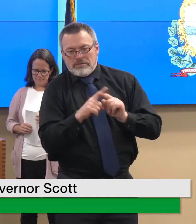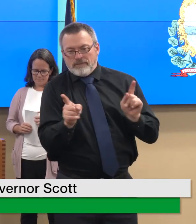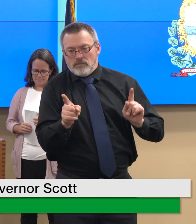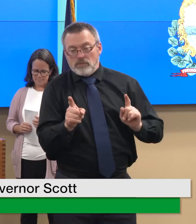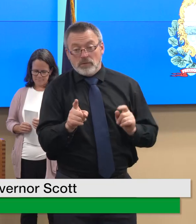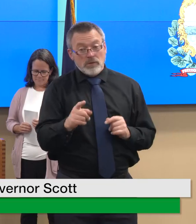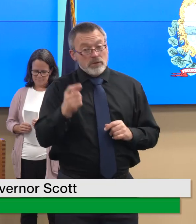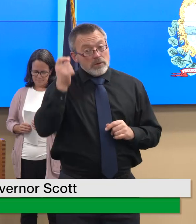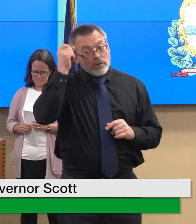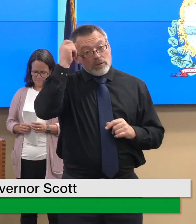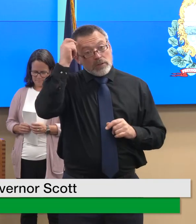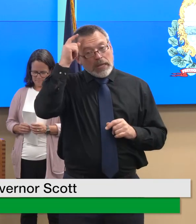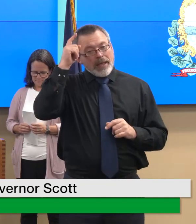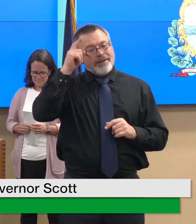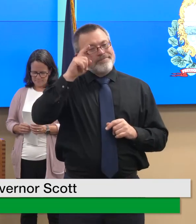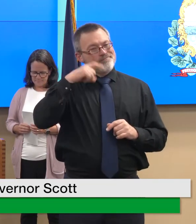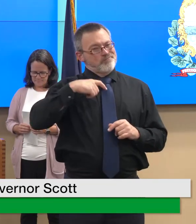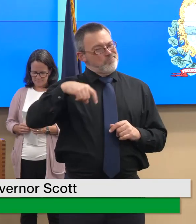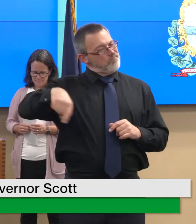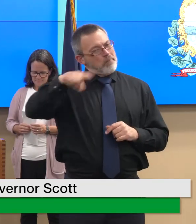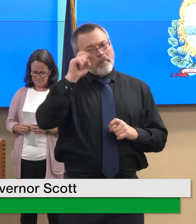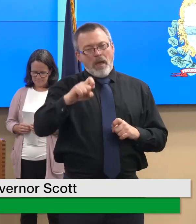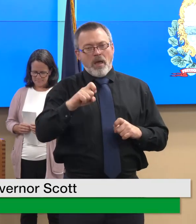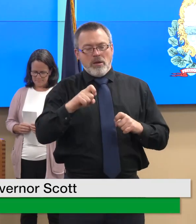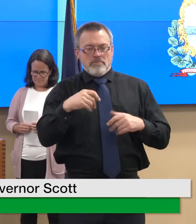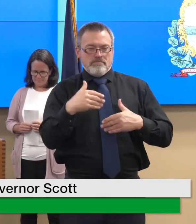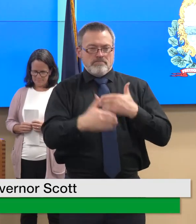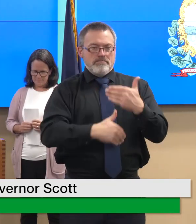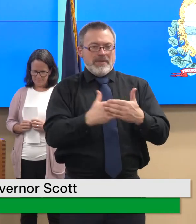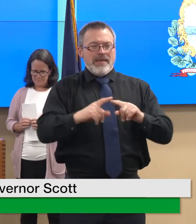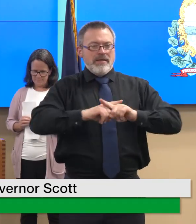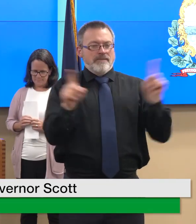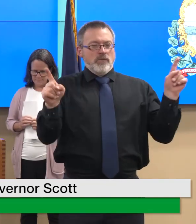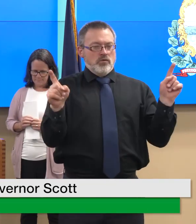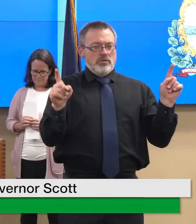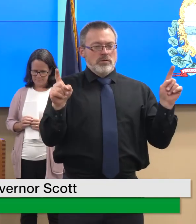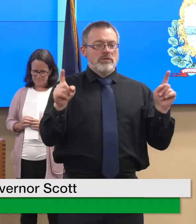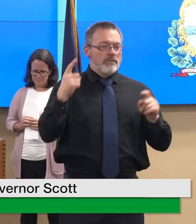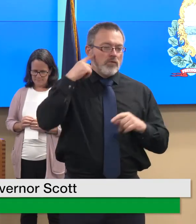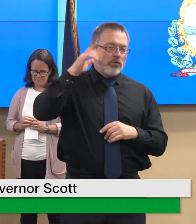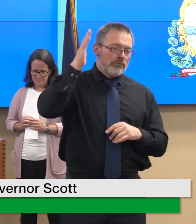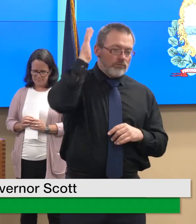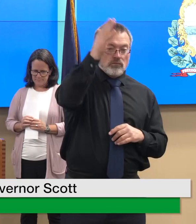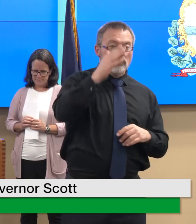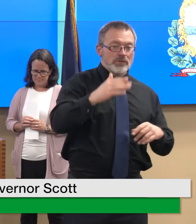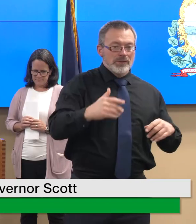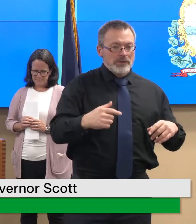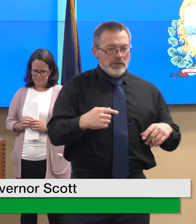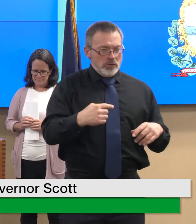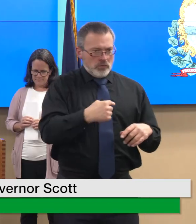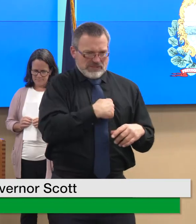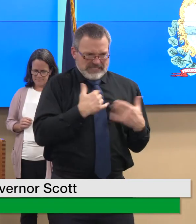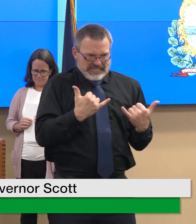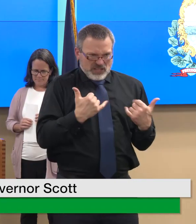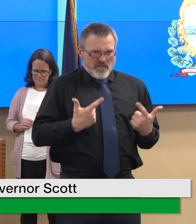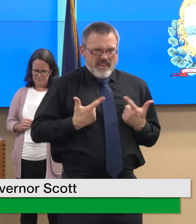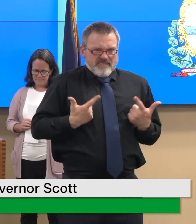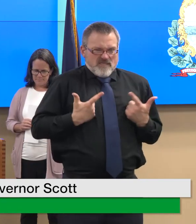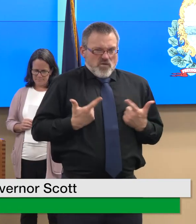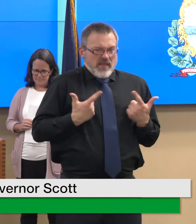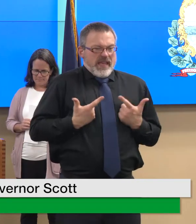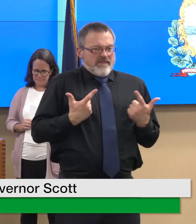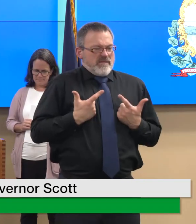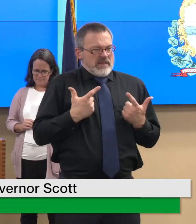run, that needs to be on our radar. We of course have to survive the short term and get through the immediate response and public